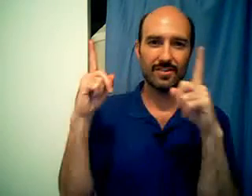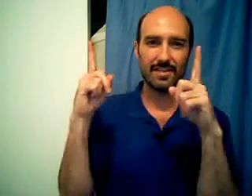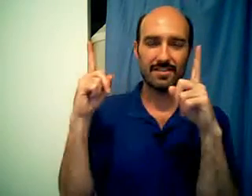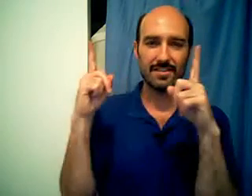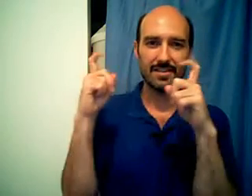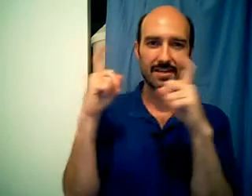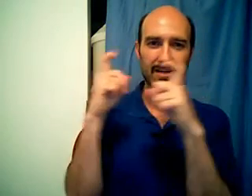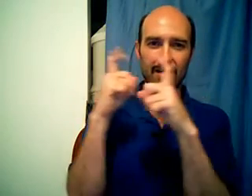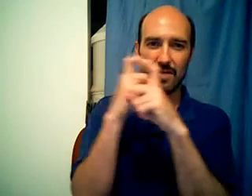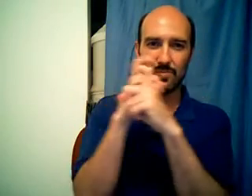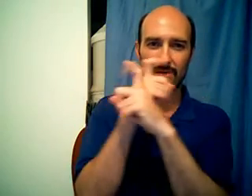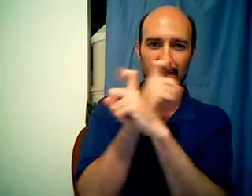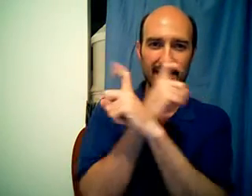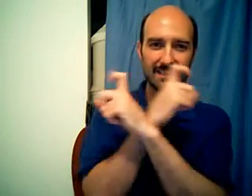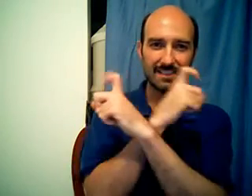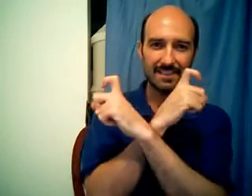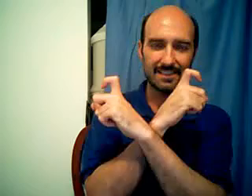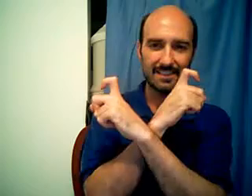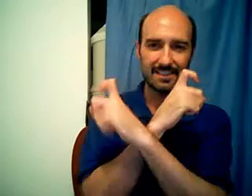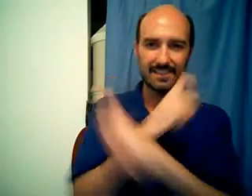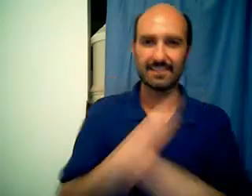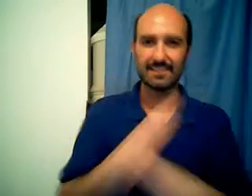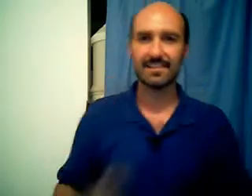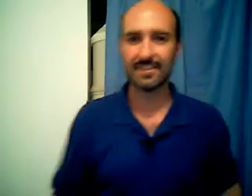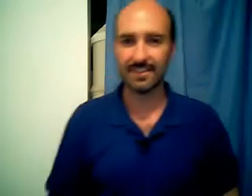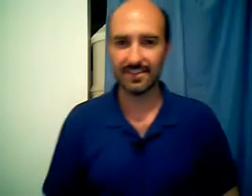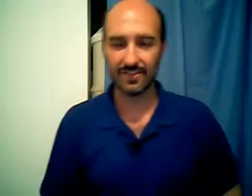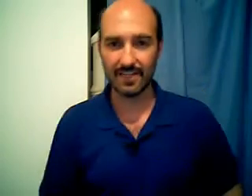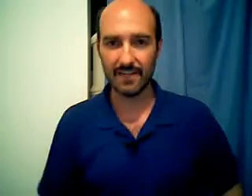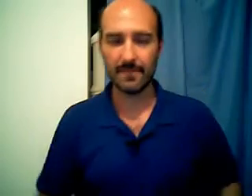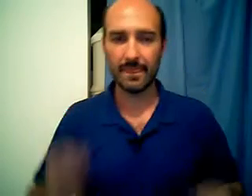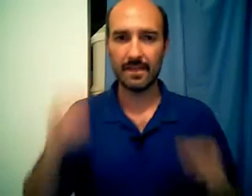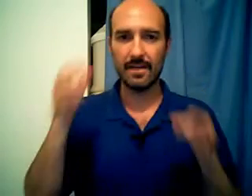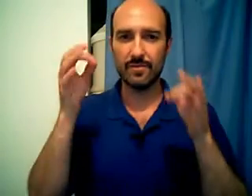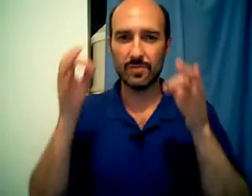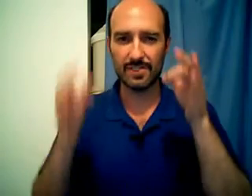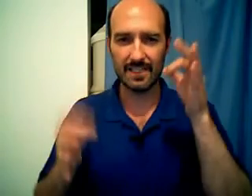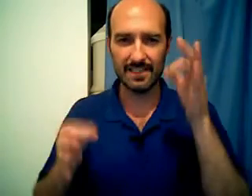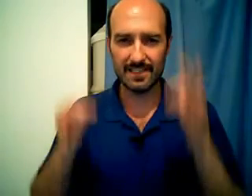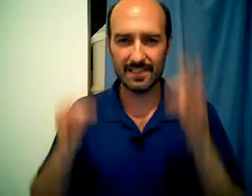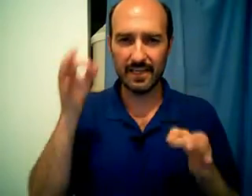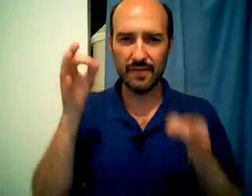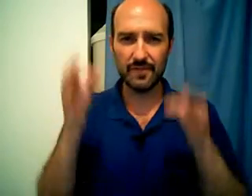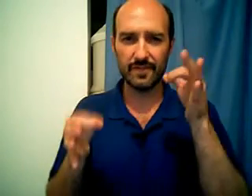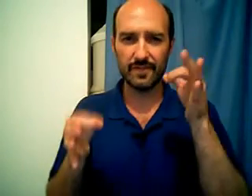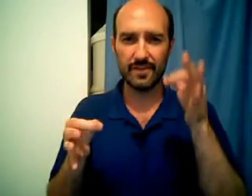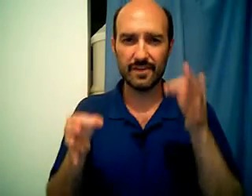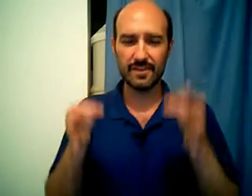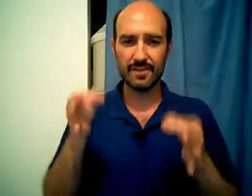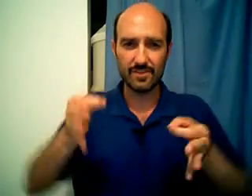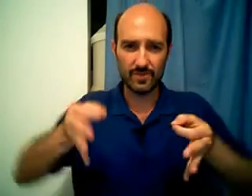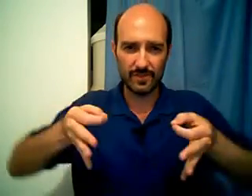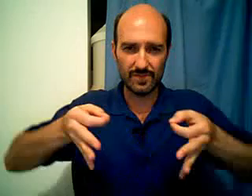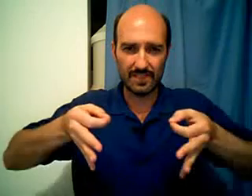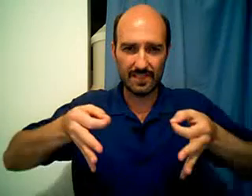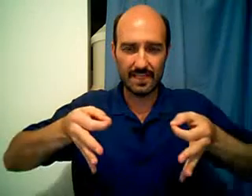that's complex. Okay, now a few more signs. If, so we're using the